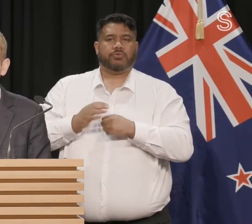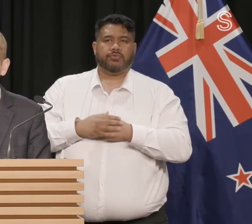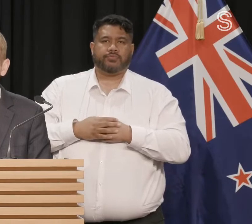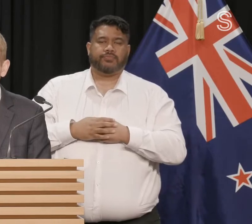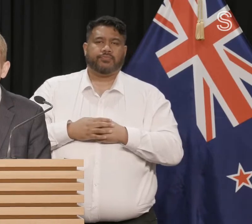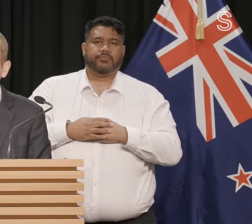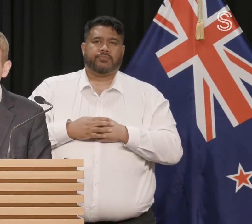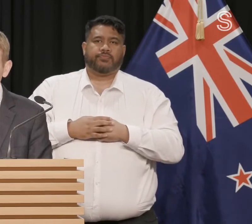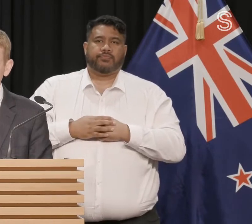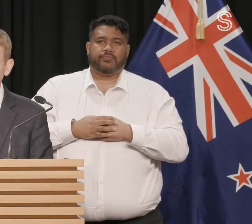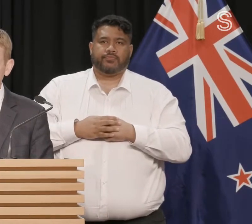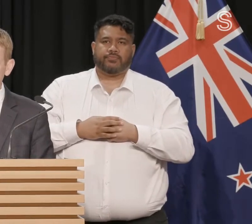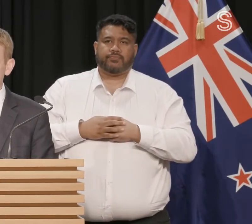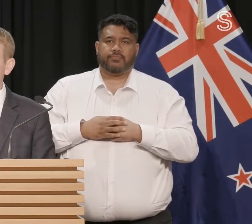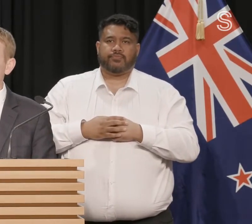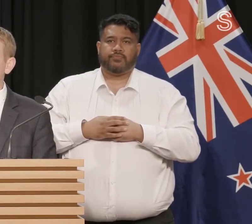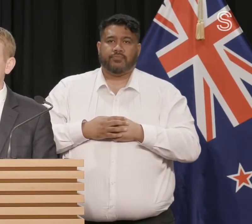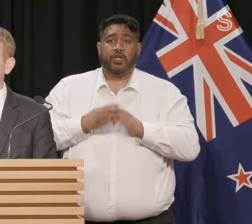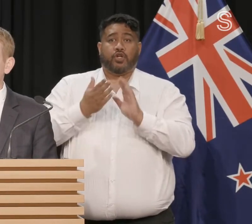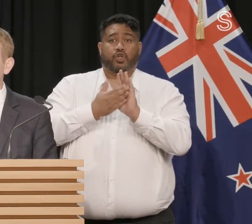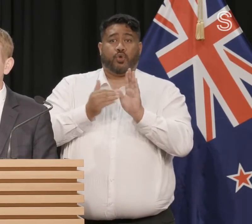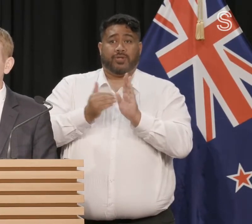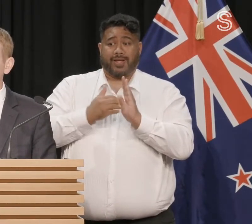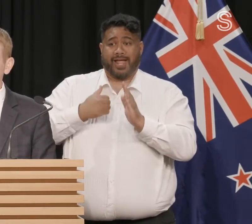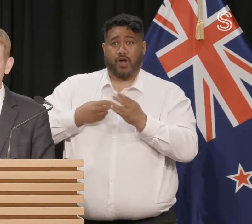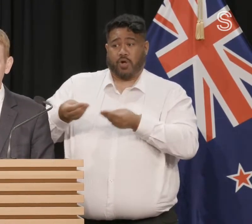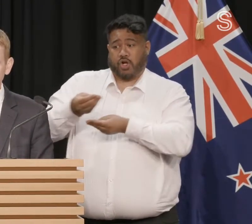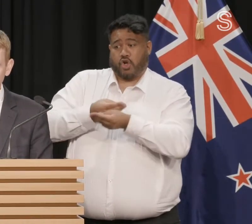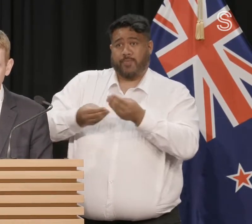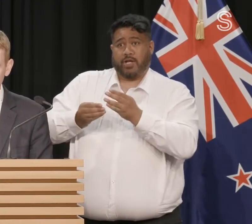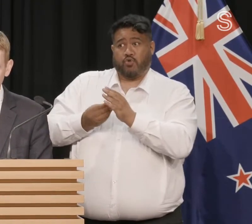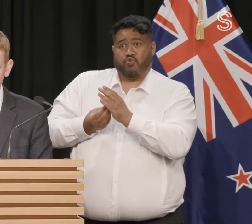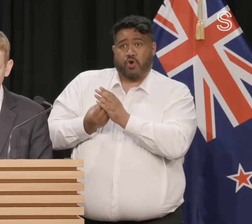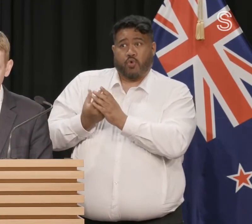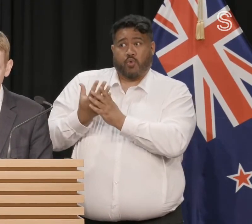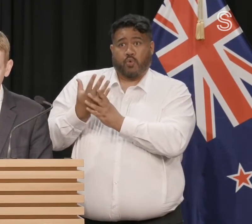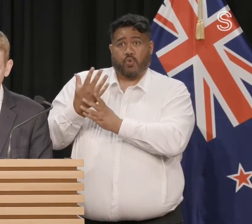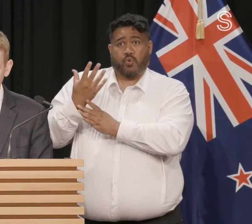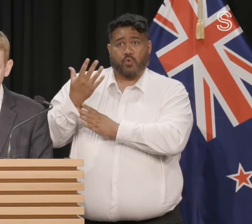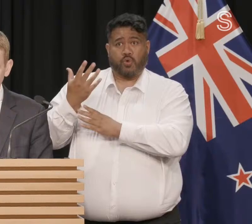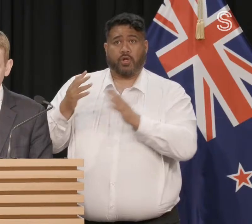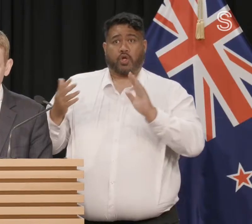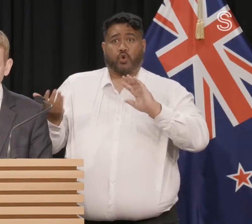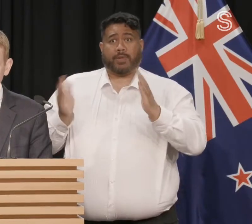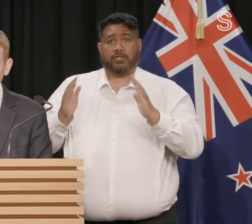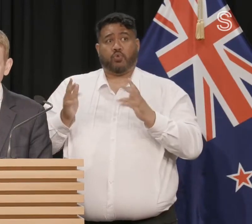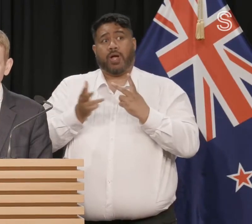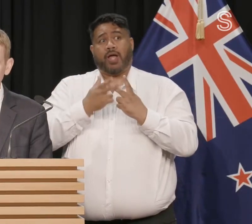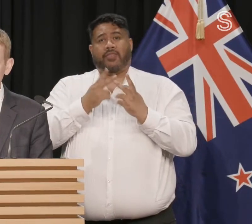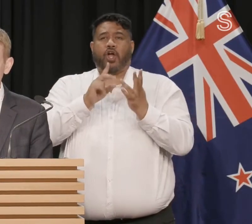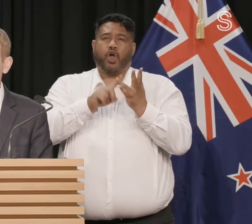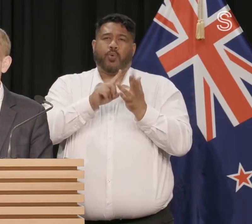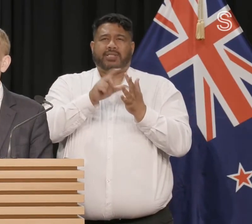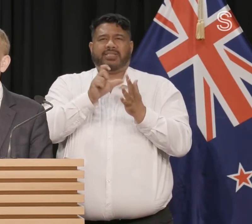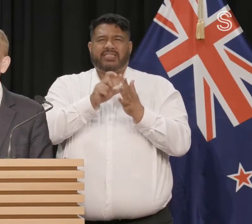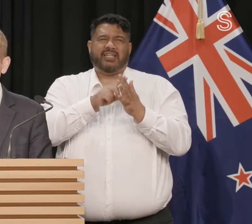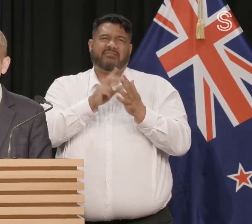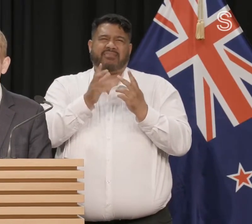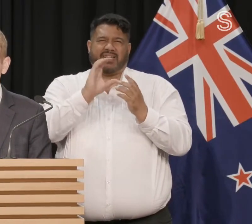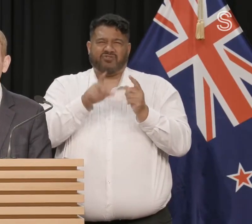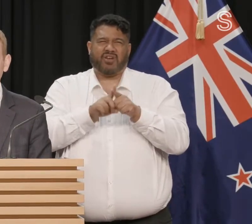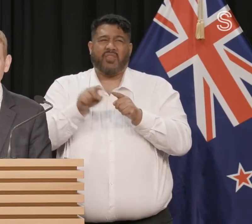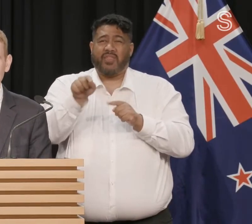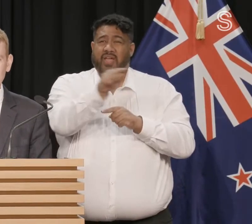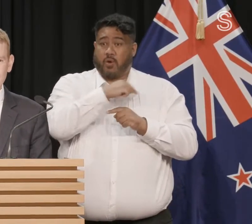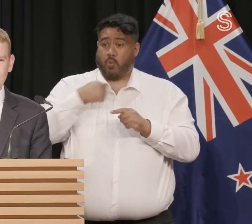New Zealand has growth stronger than most other economies that we compare ourselves to. And last year we saw record export